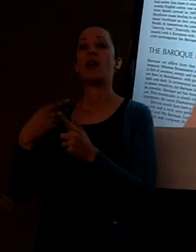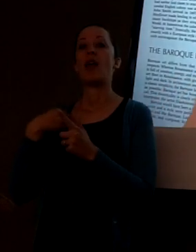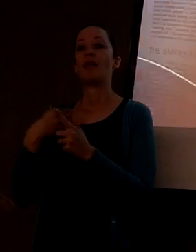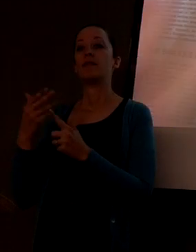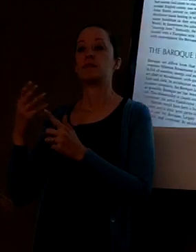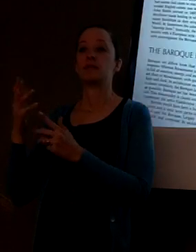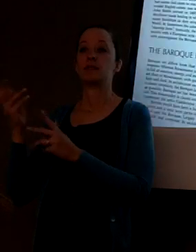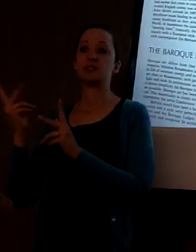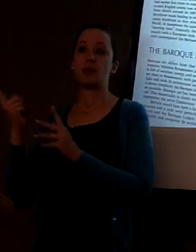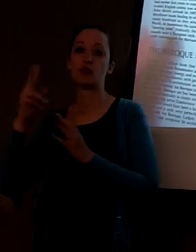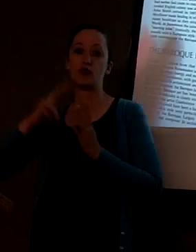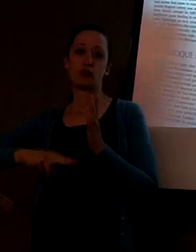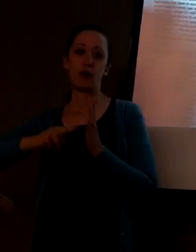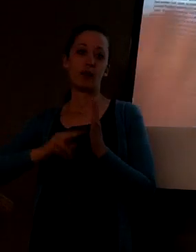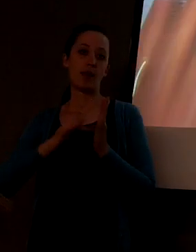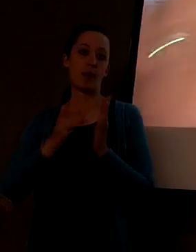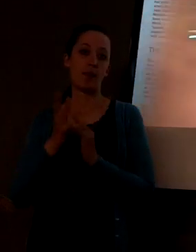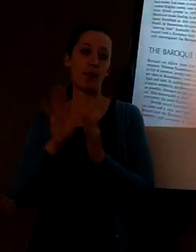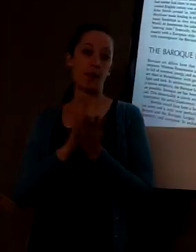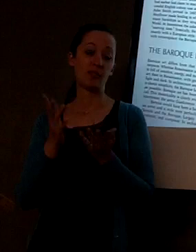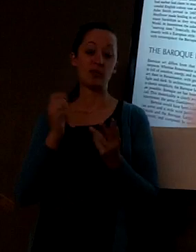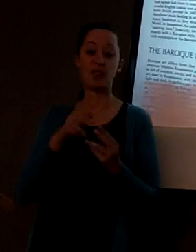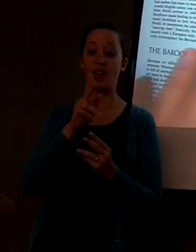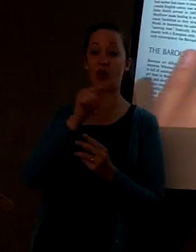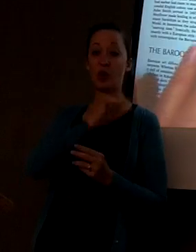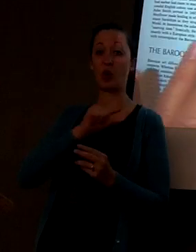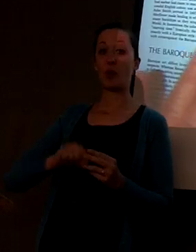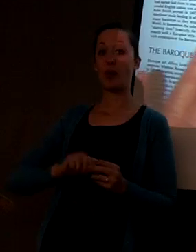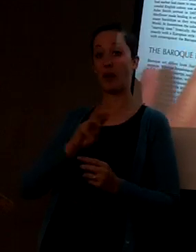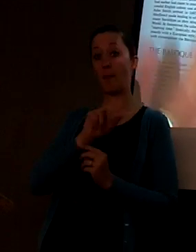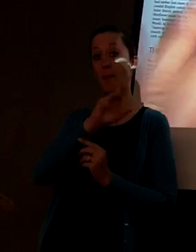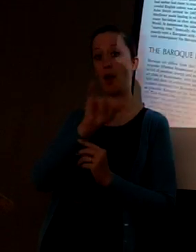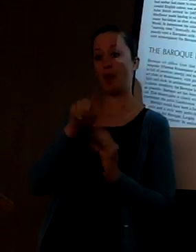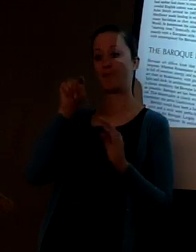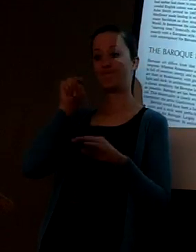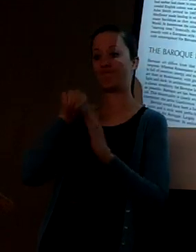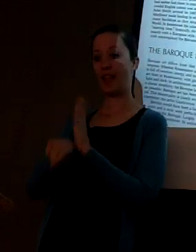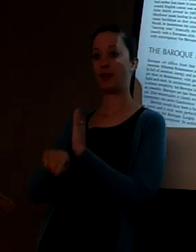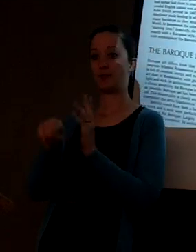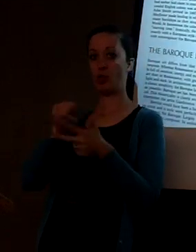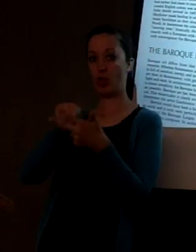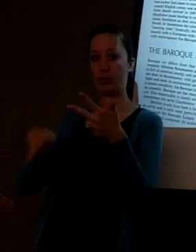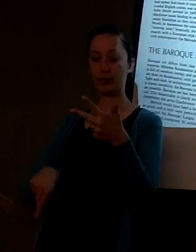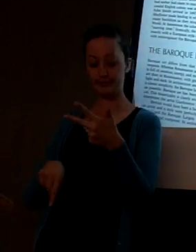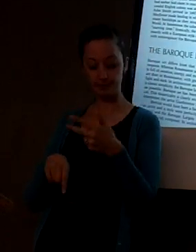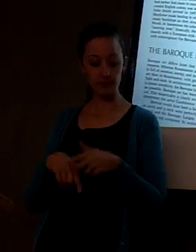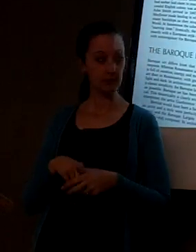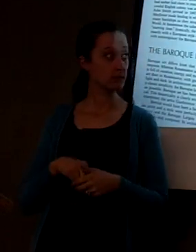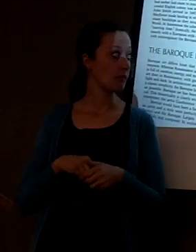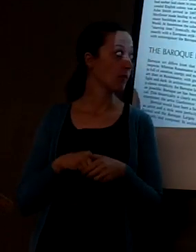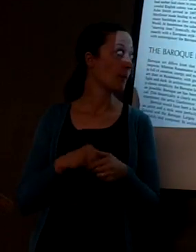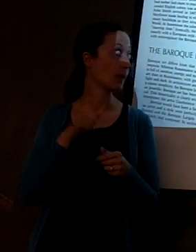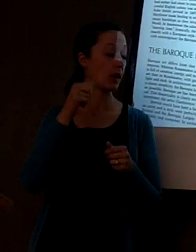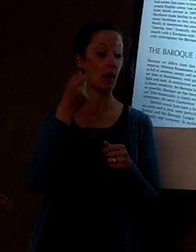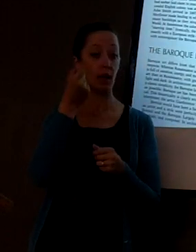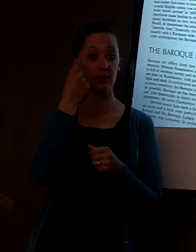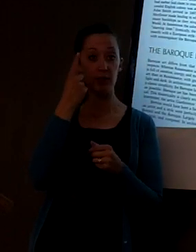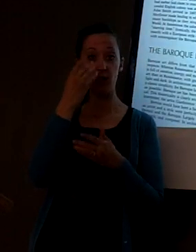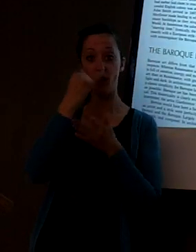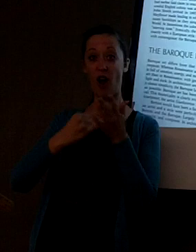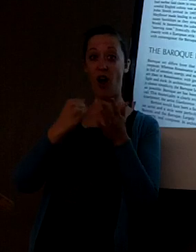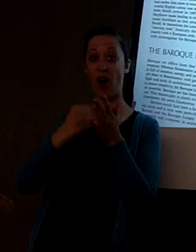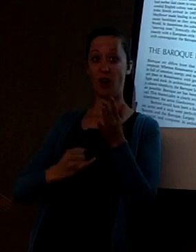murdered. And so this is a very interesting period. But remember, the art here